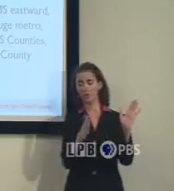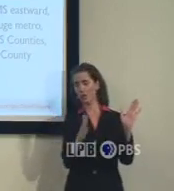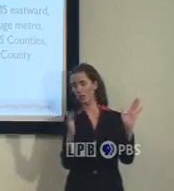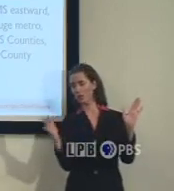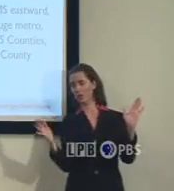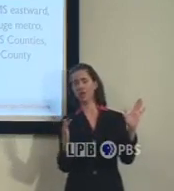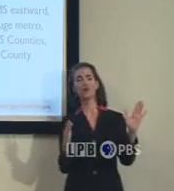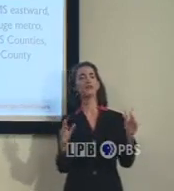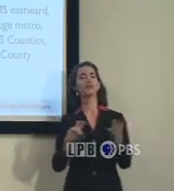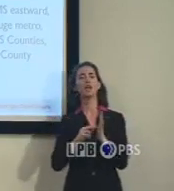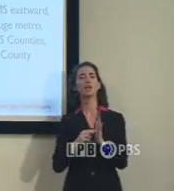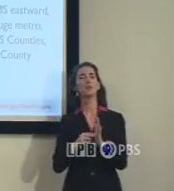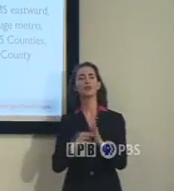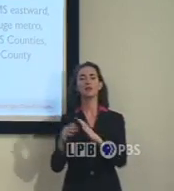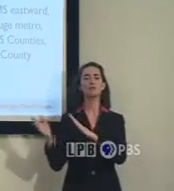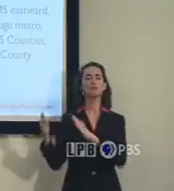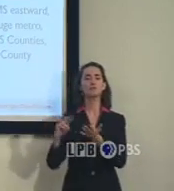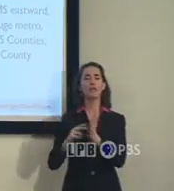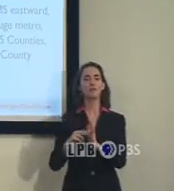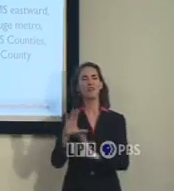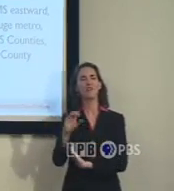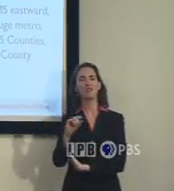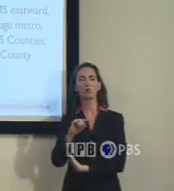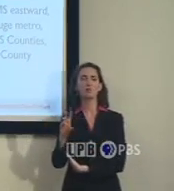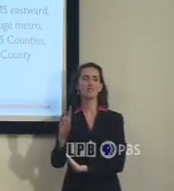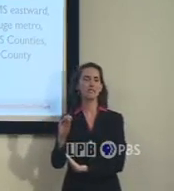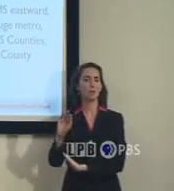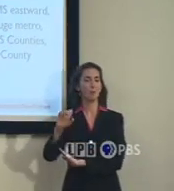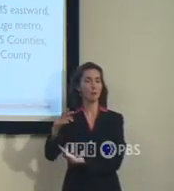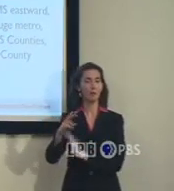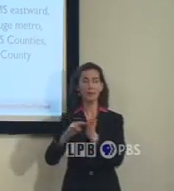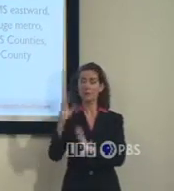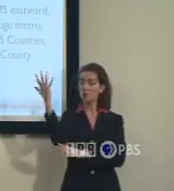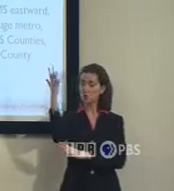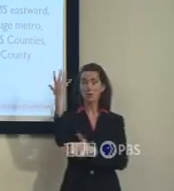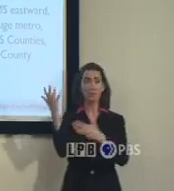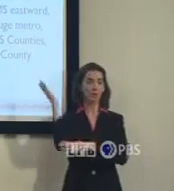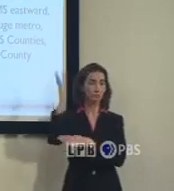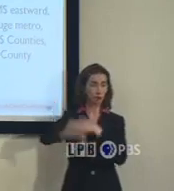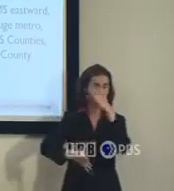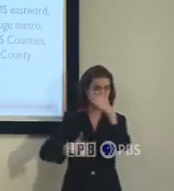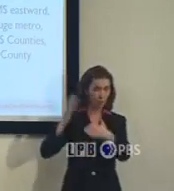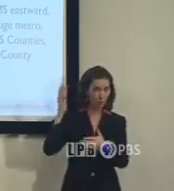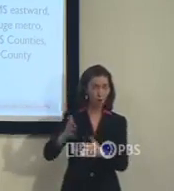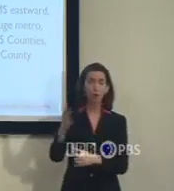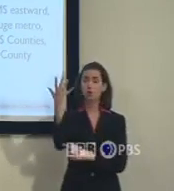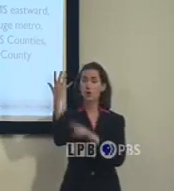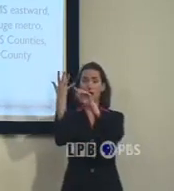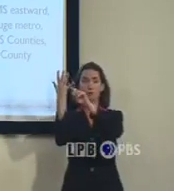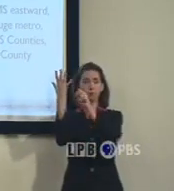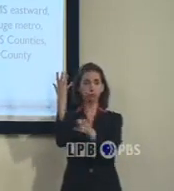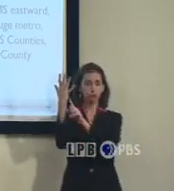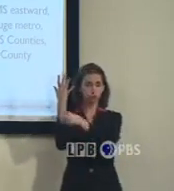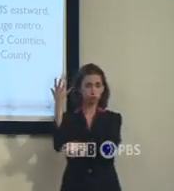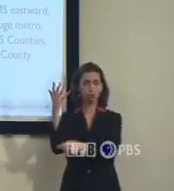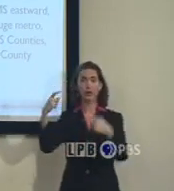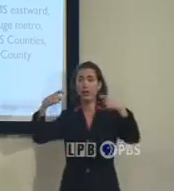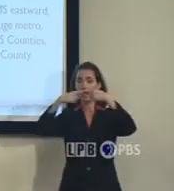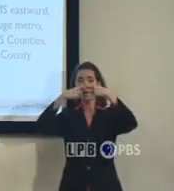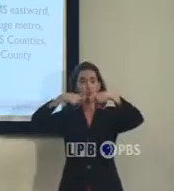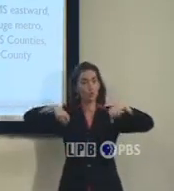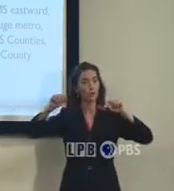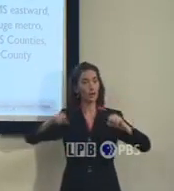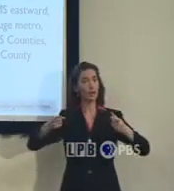60 miles per hour can take down trees, large limbs, knock out power, and cause all sorts of problems there as well. So again, some of